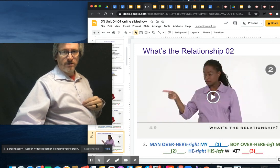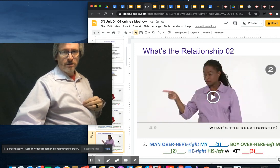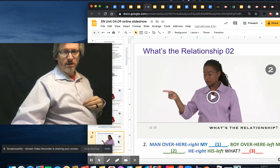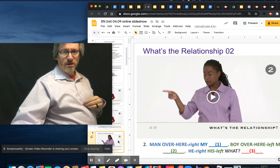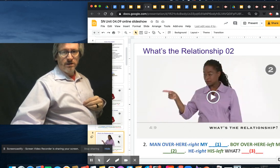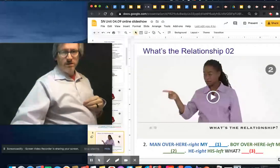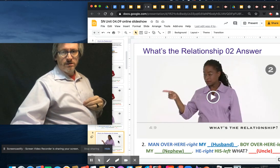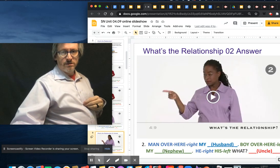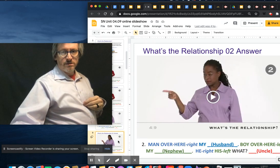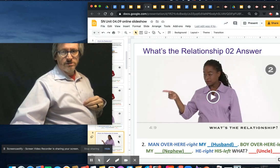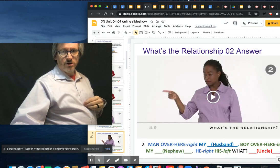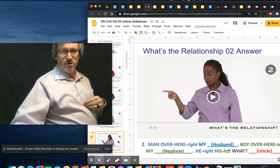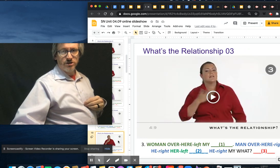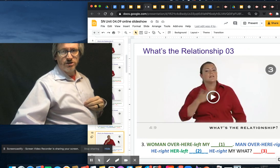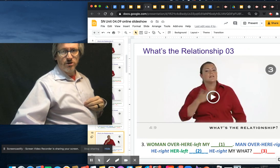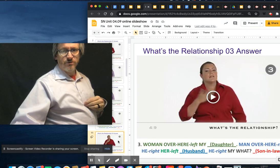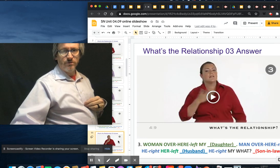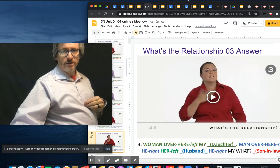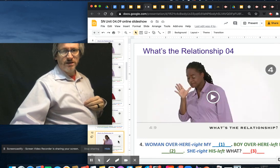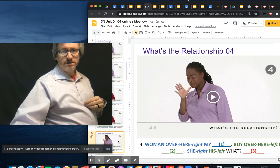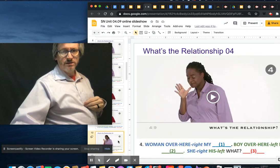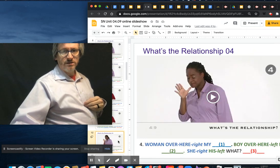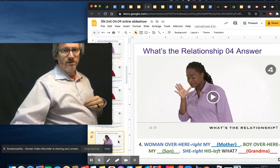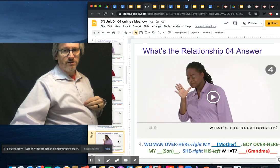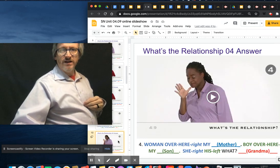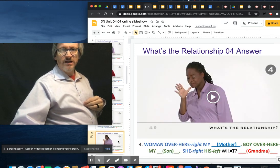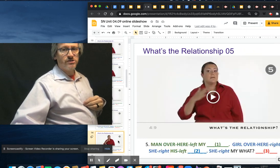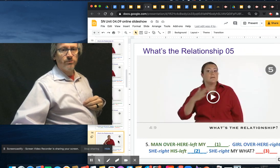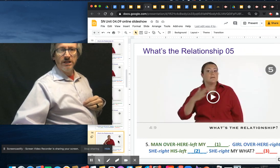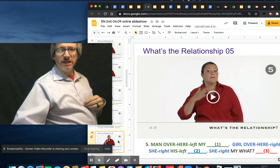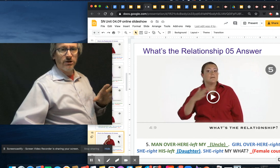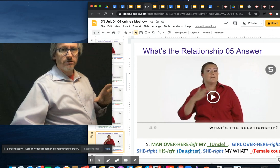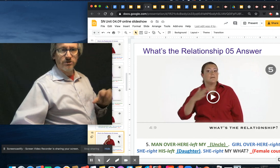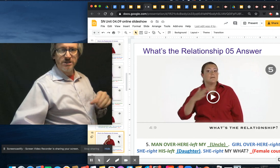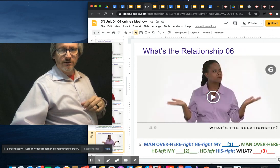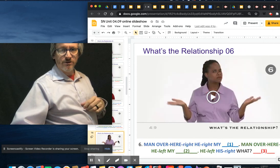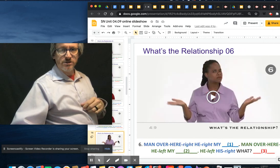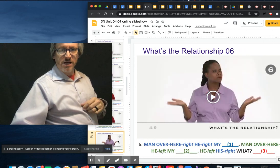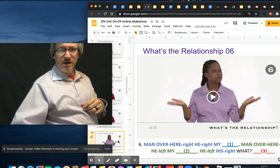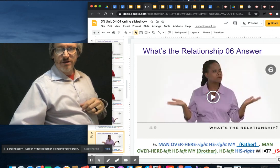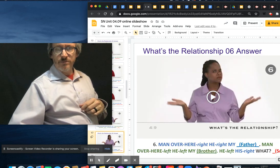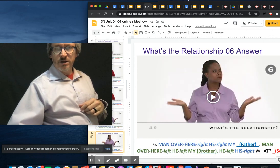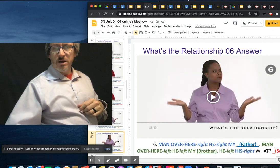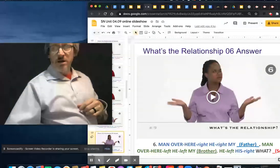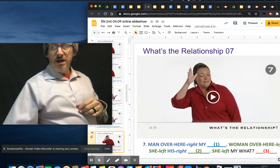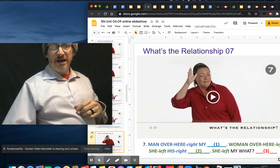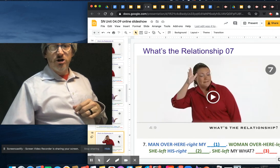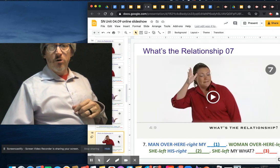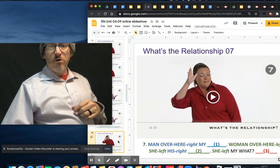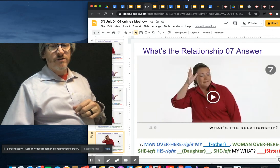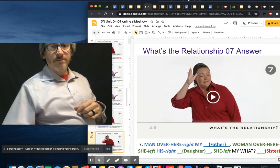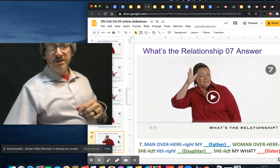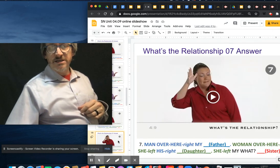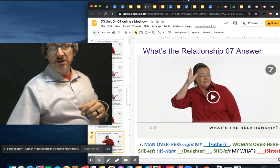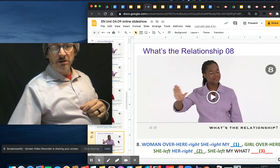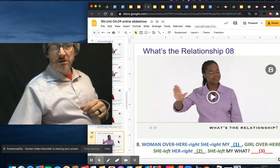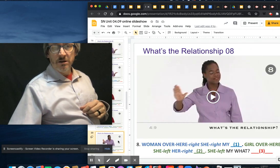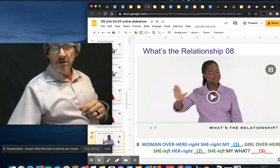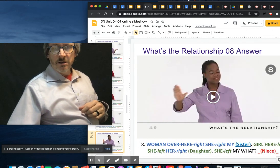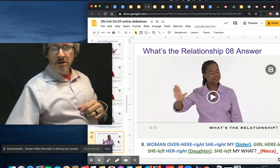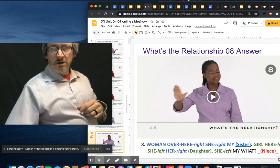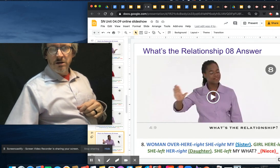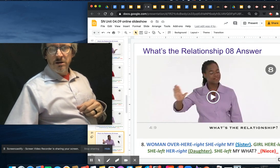Okay. So just go through these. The videos are really clear. They're taking their time with them, and go over them